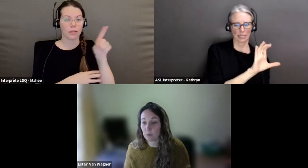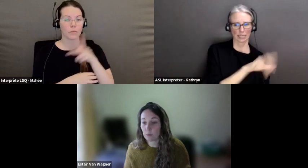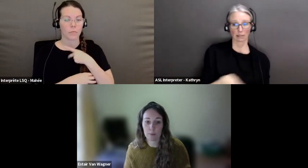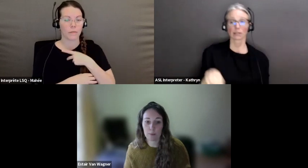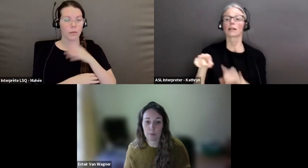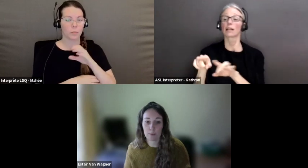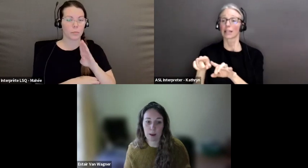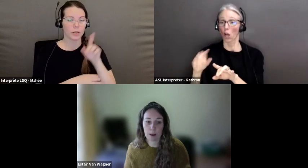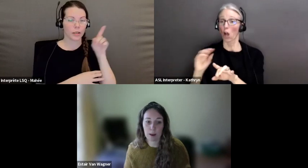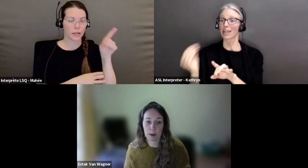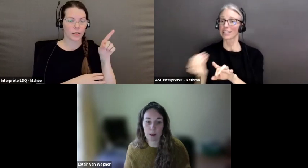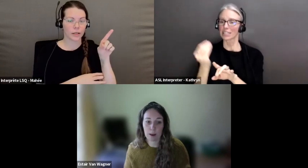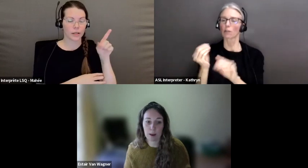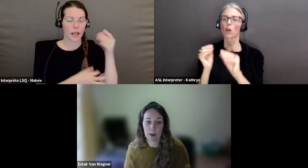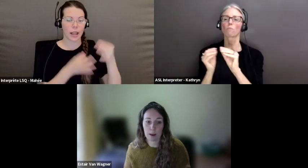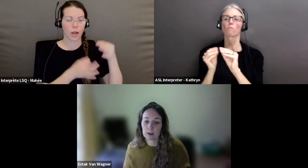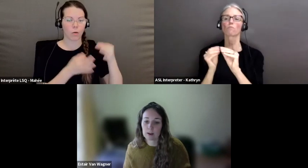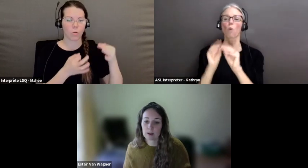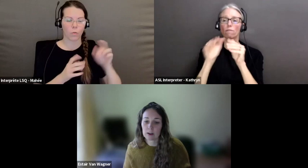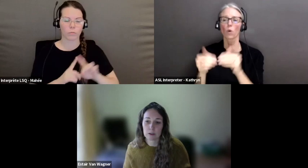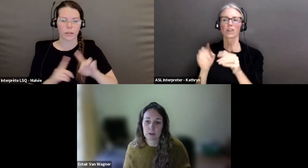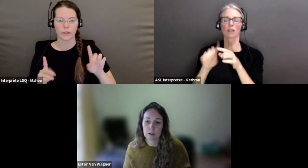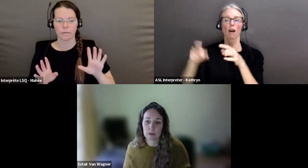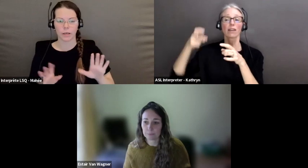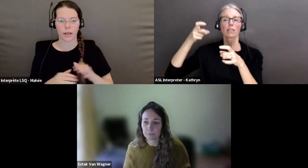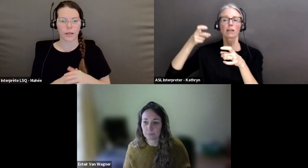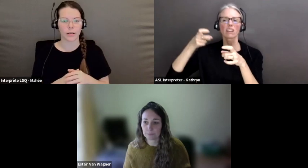to govern that public space, and